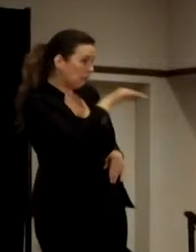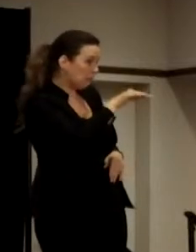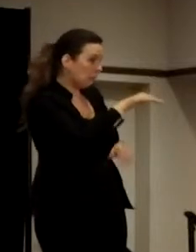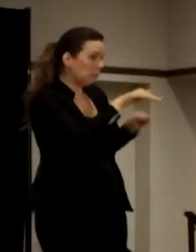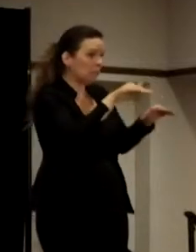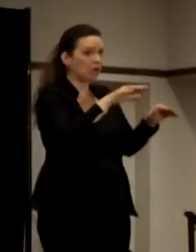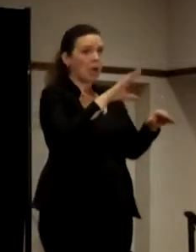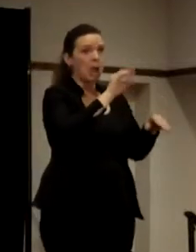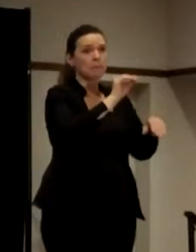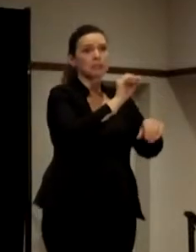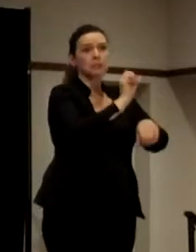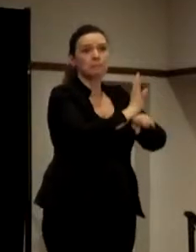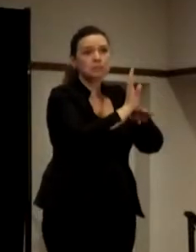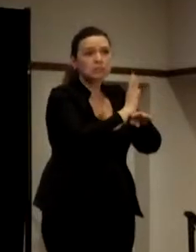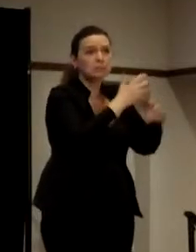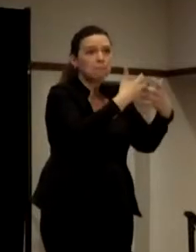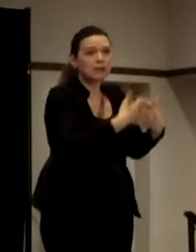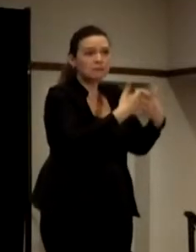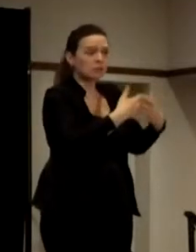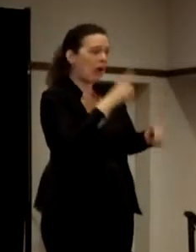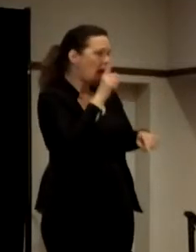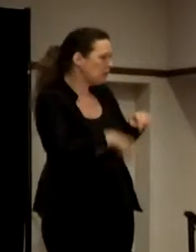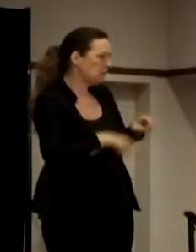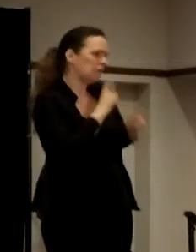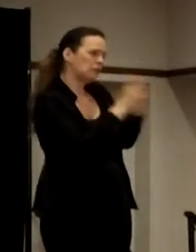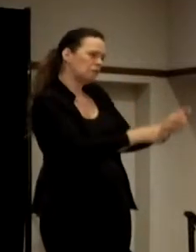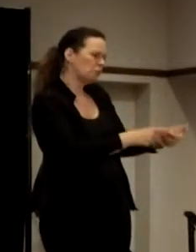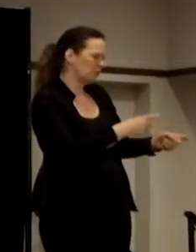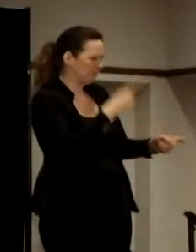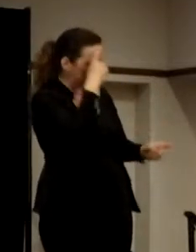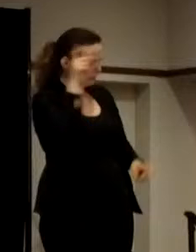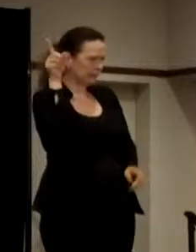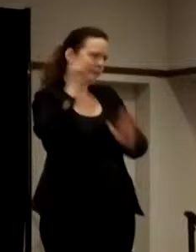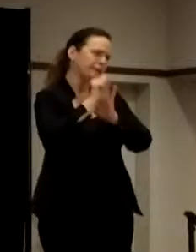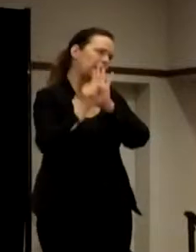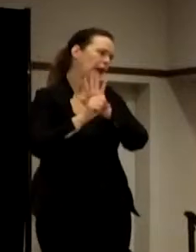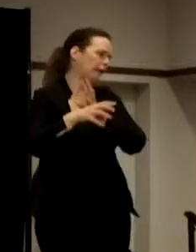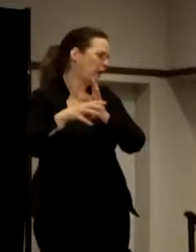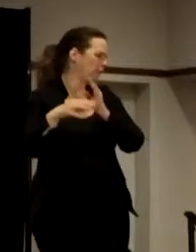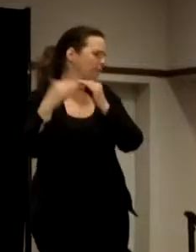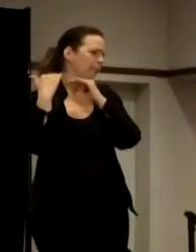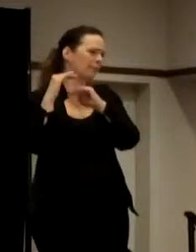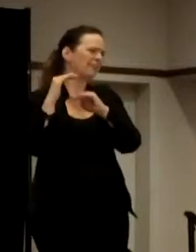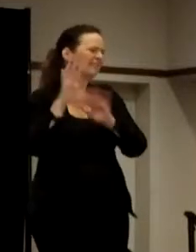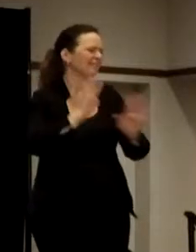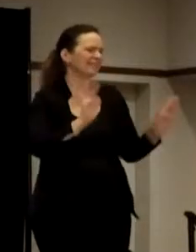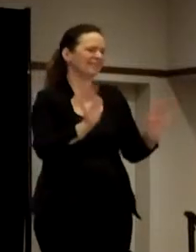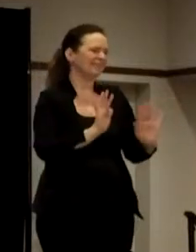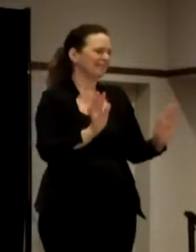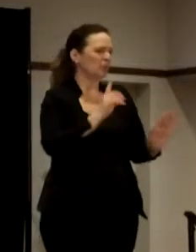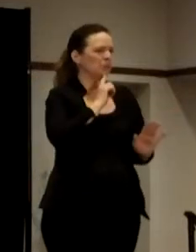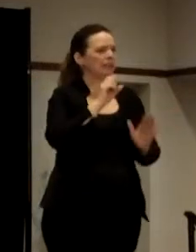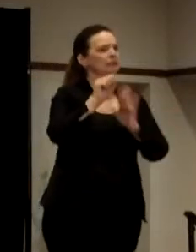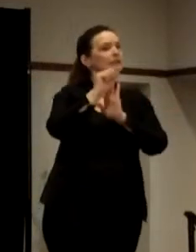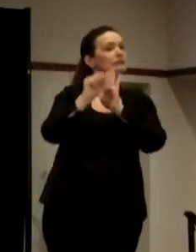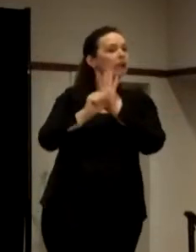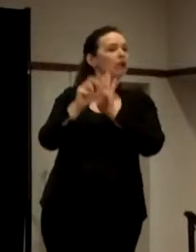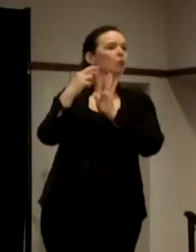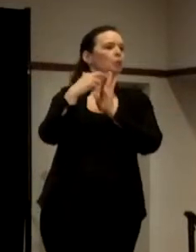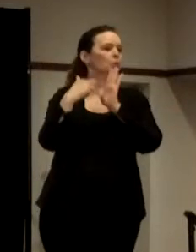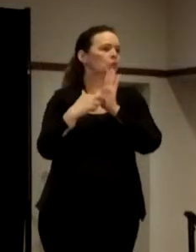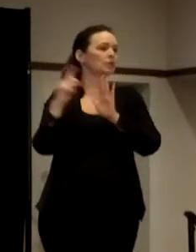local transmission rates, that is a local decision based off the local